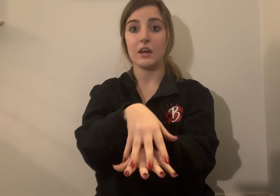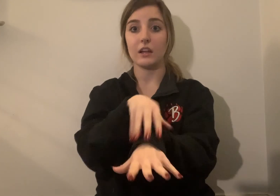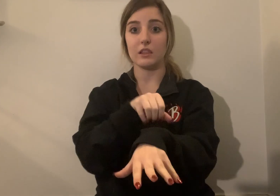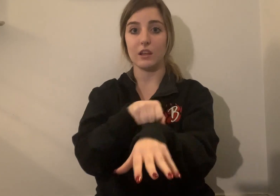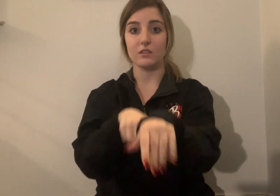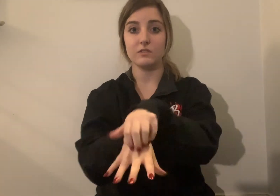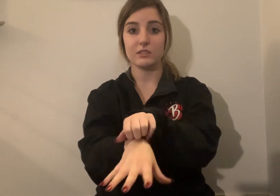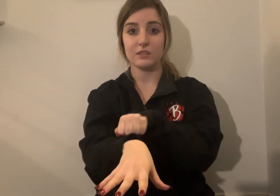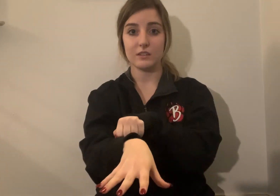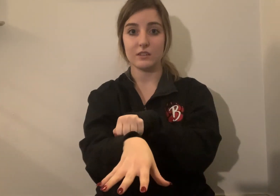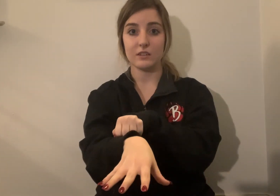gloves,